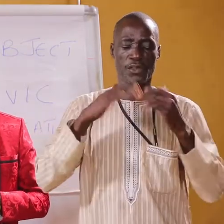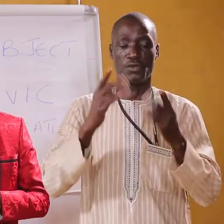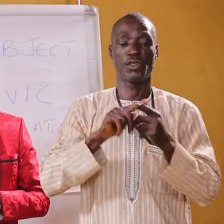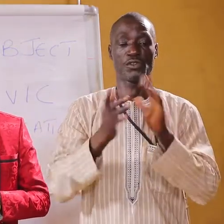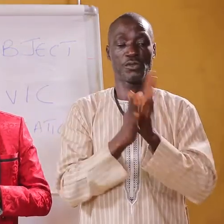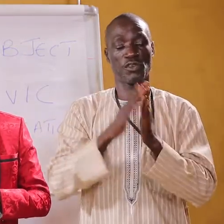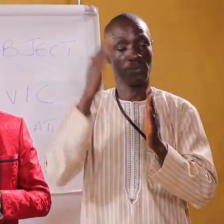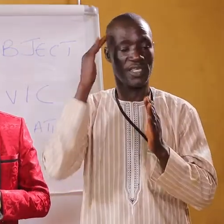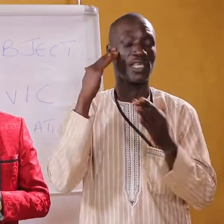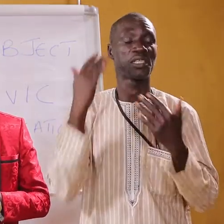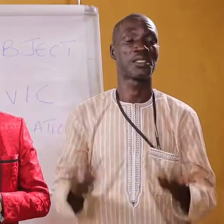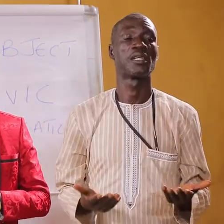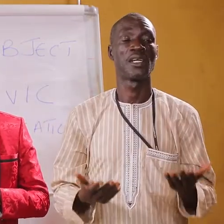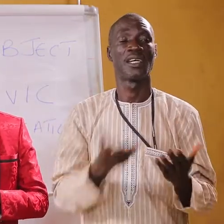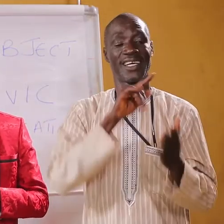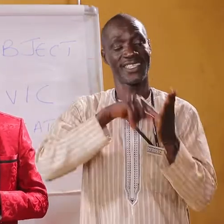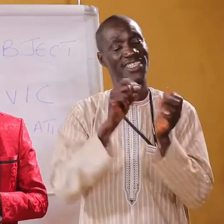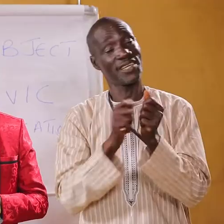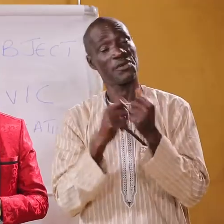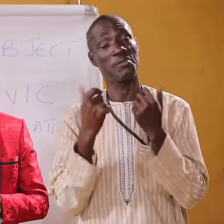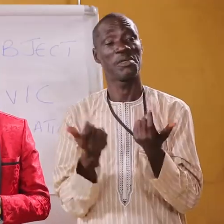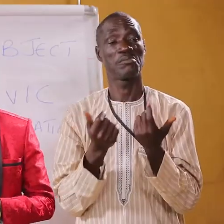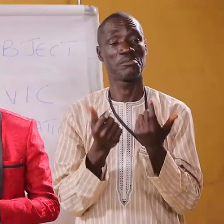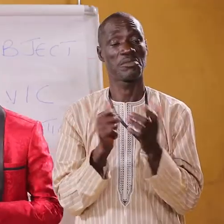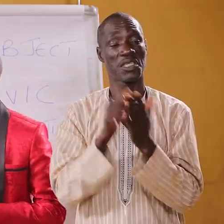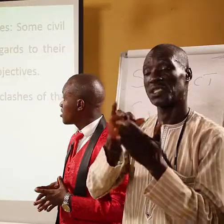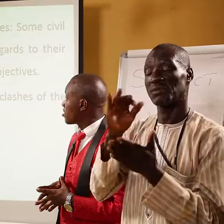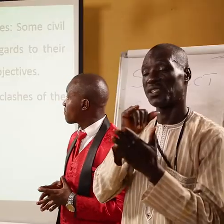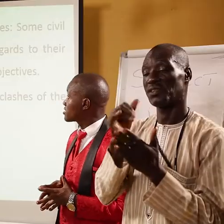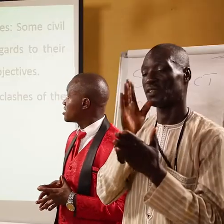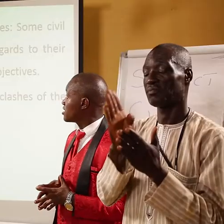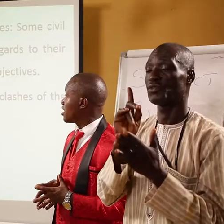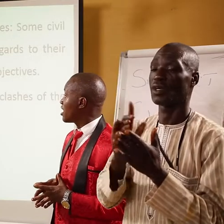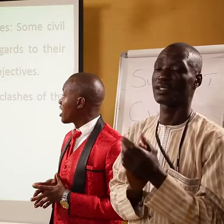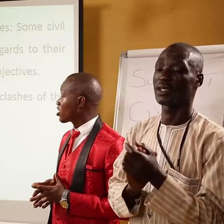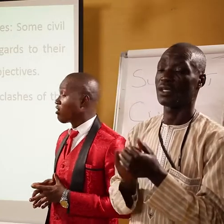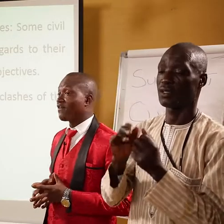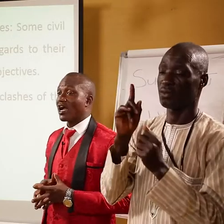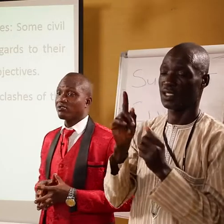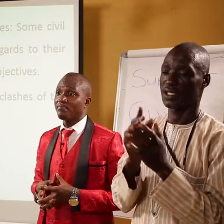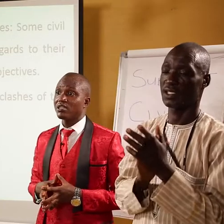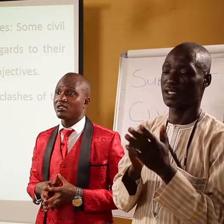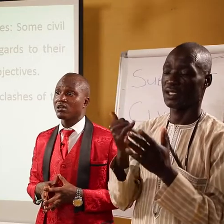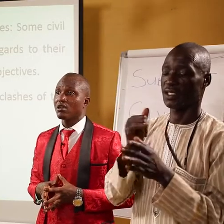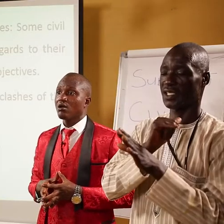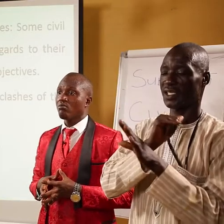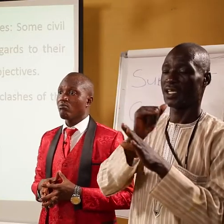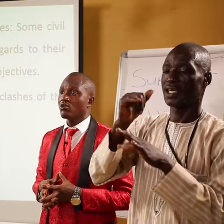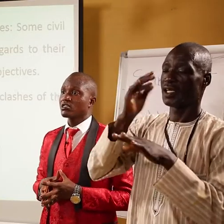leader because they believe as a leader there are certain benefits that you get. Number 10, lack of